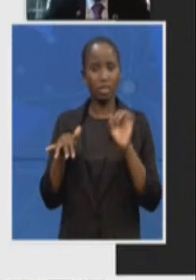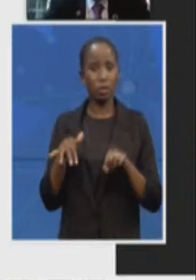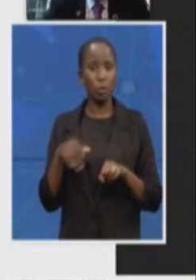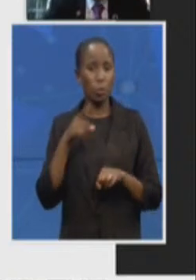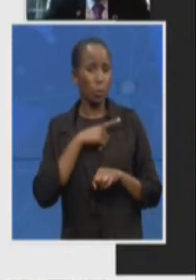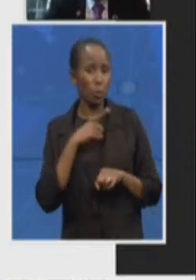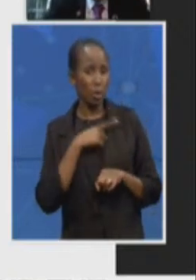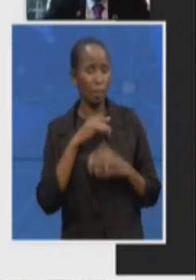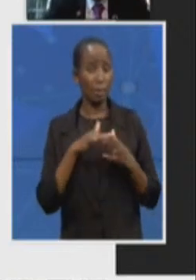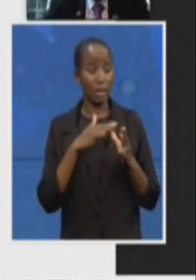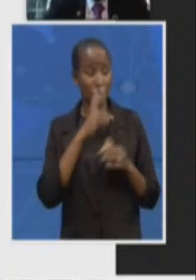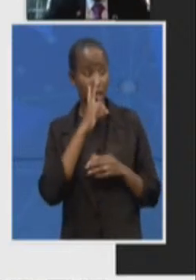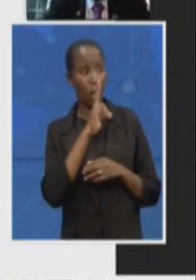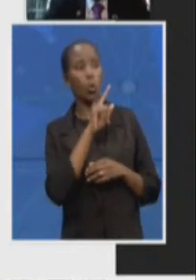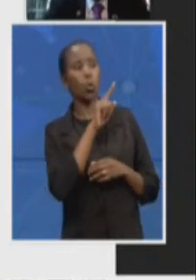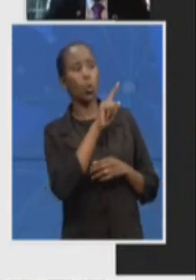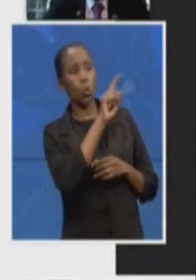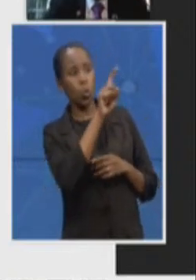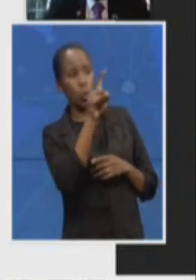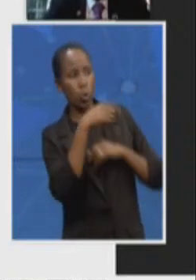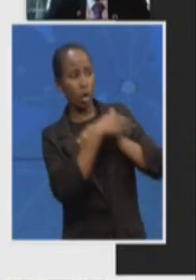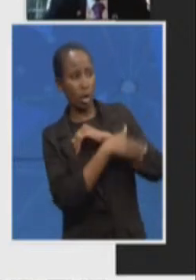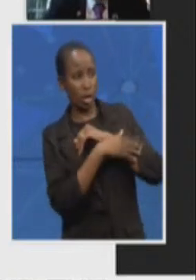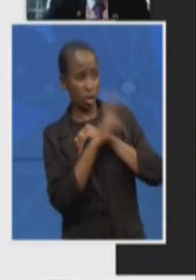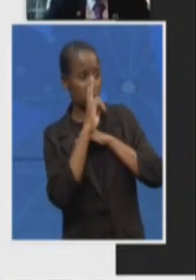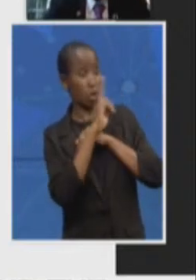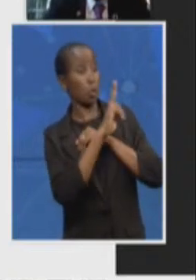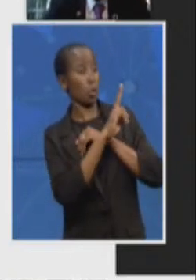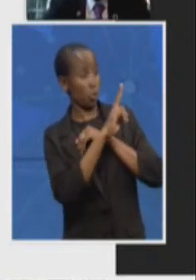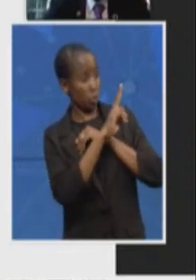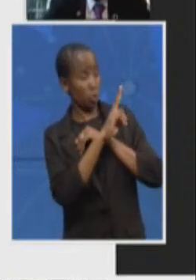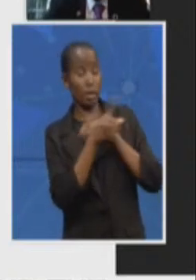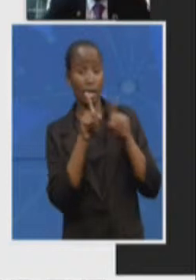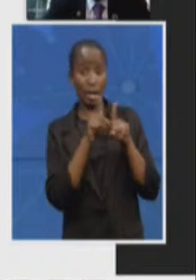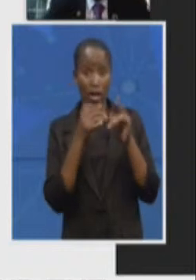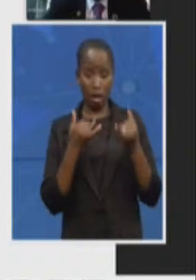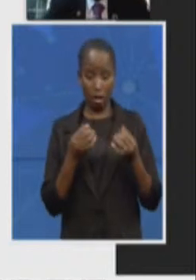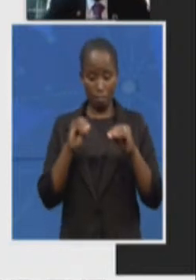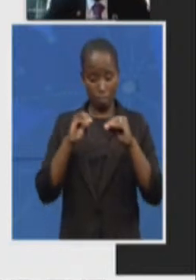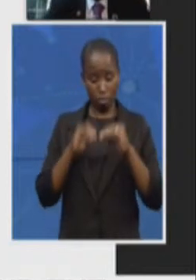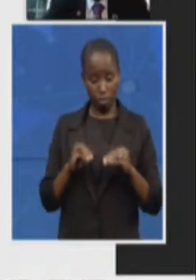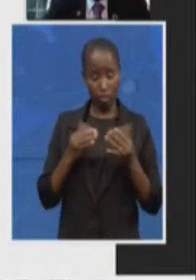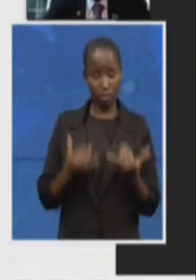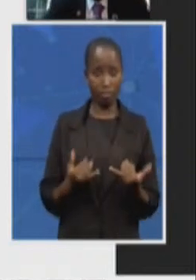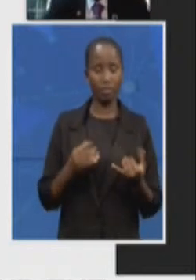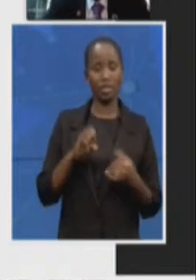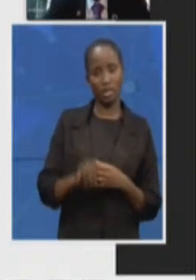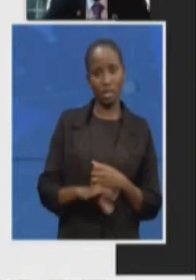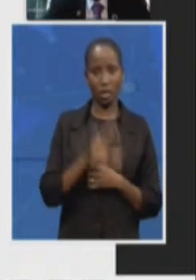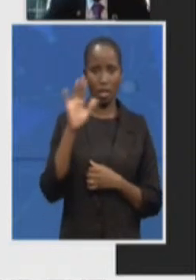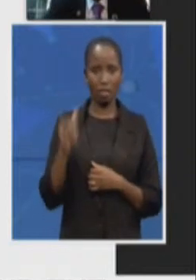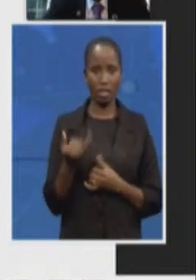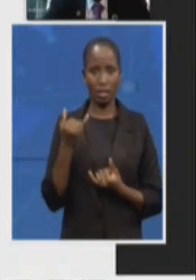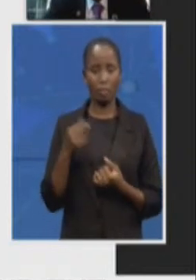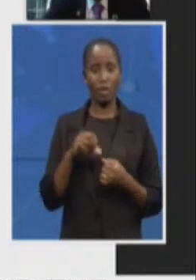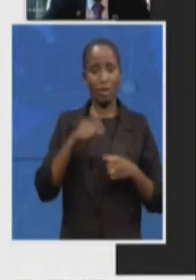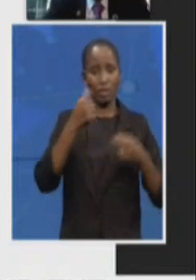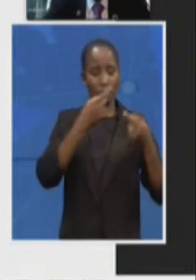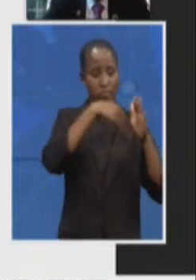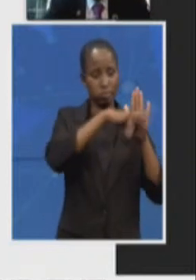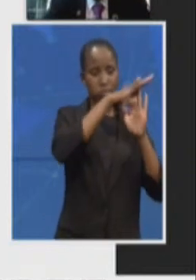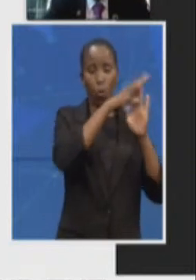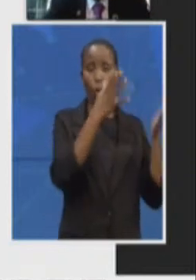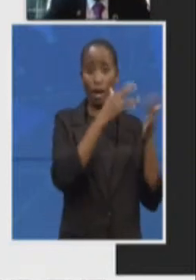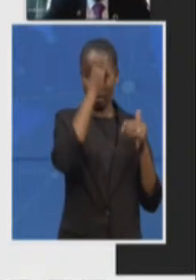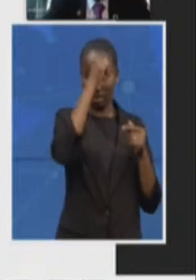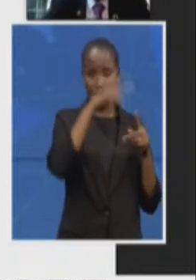in our own country. Here, I'm presenting here the first waves in India, Brazil, and South Africa. If